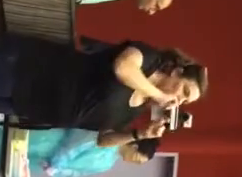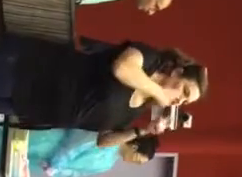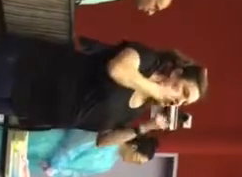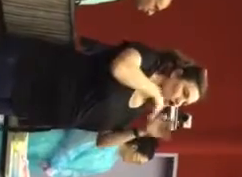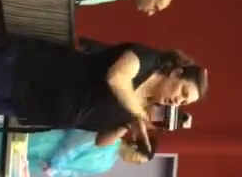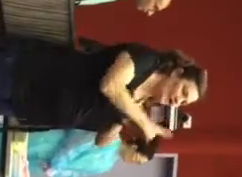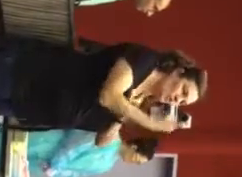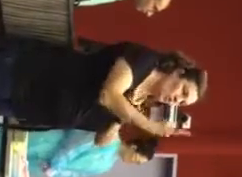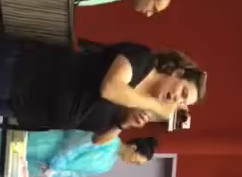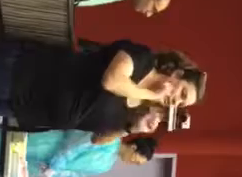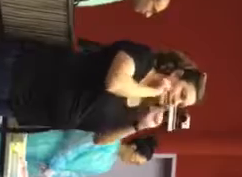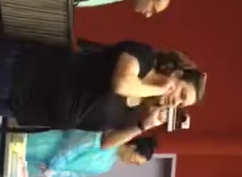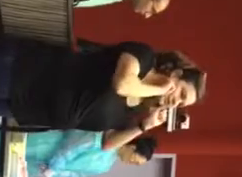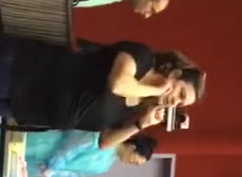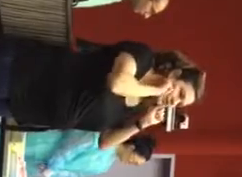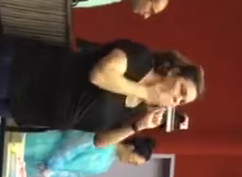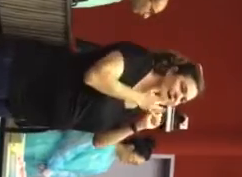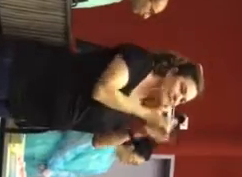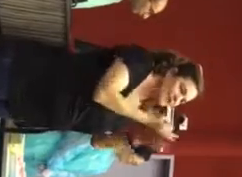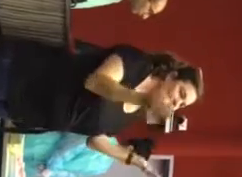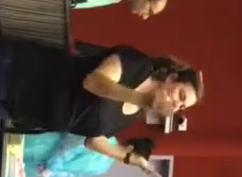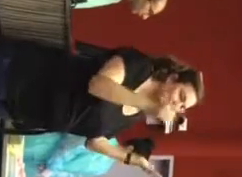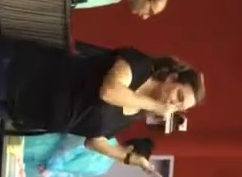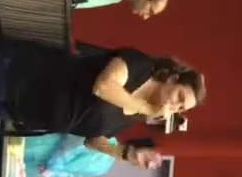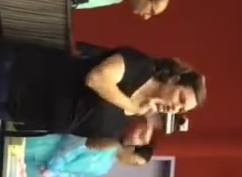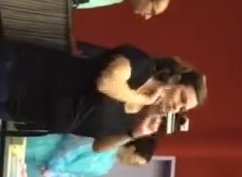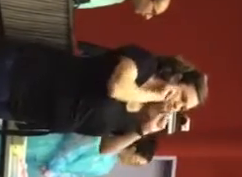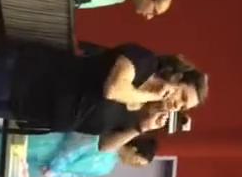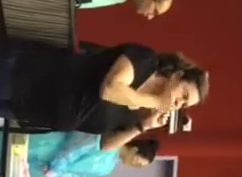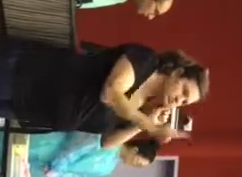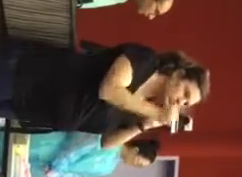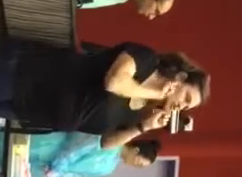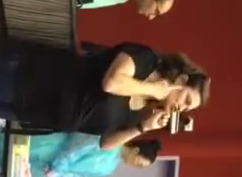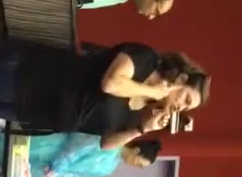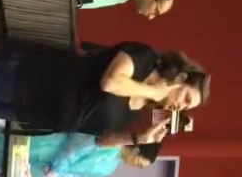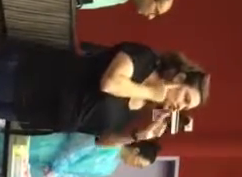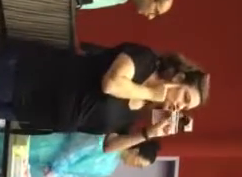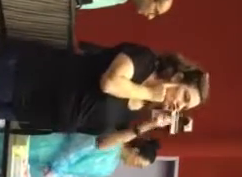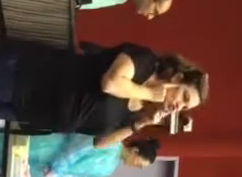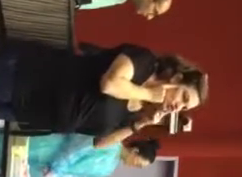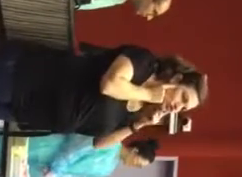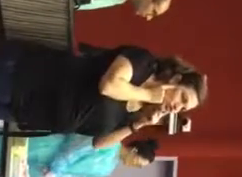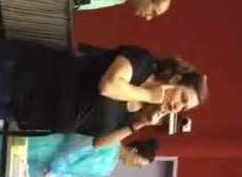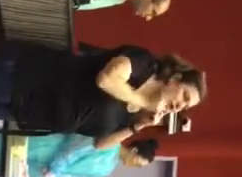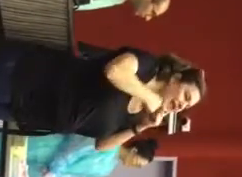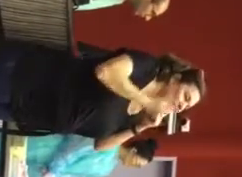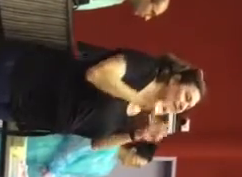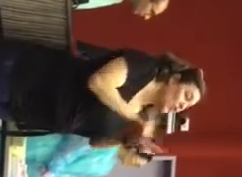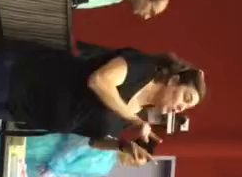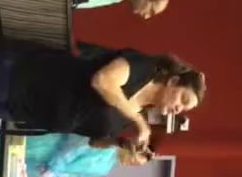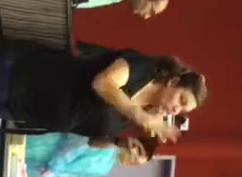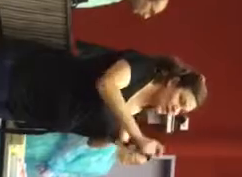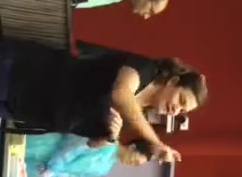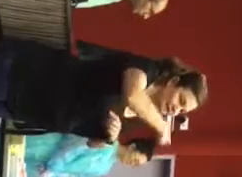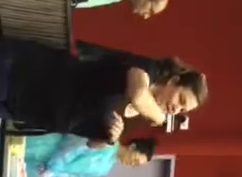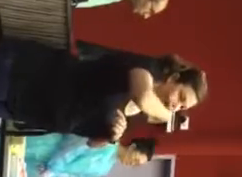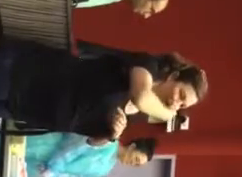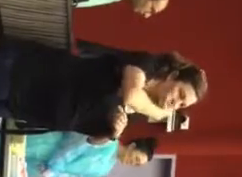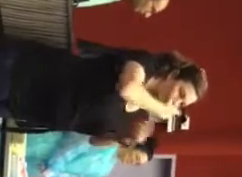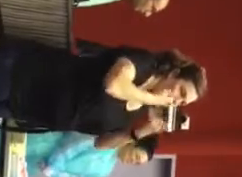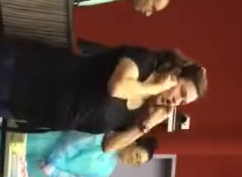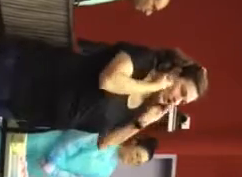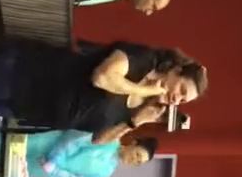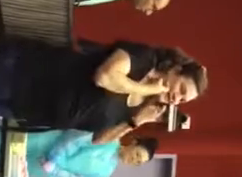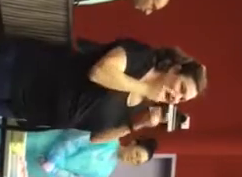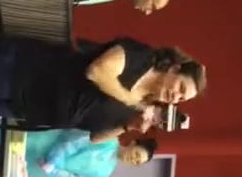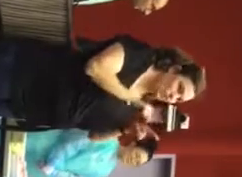so they don't come out. It's better that you can take them out because of cleaning underneath them and keeping the soft tissues healthy, but you can have them